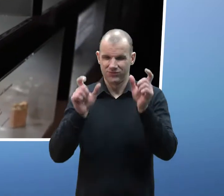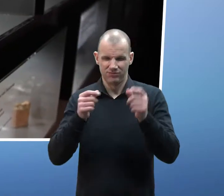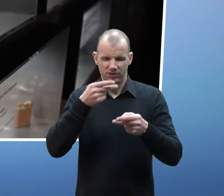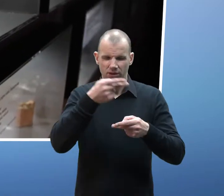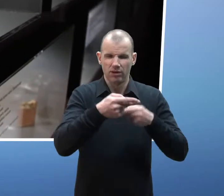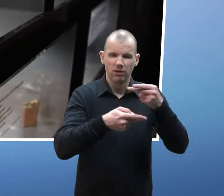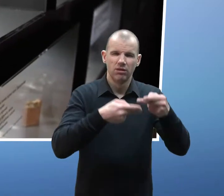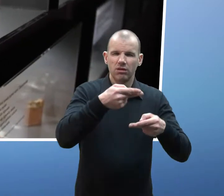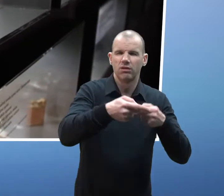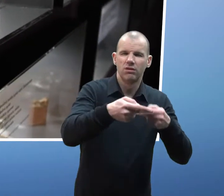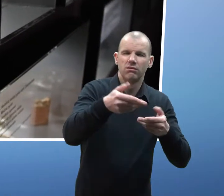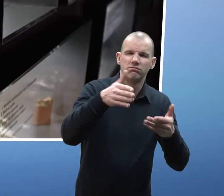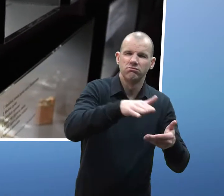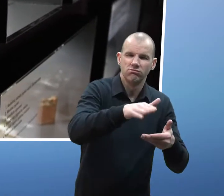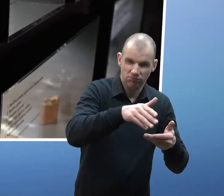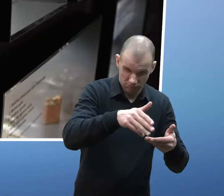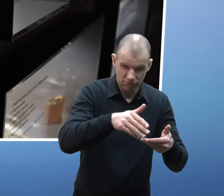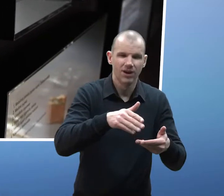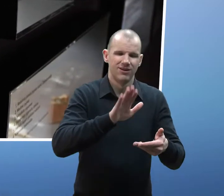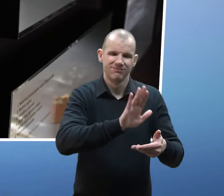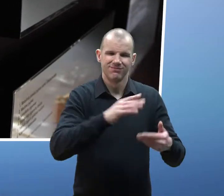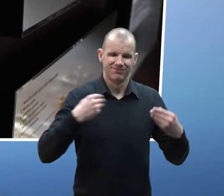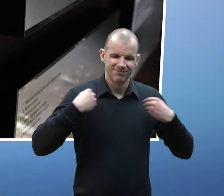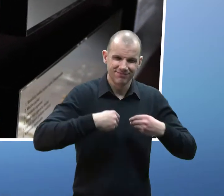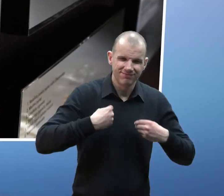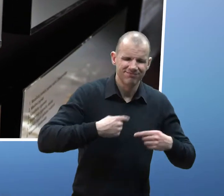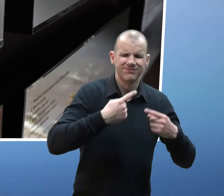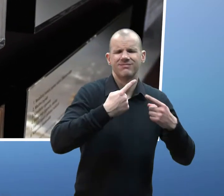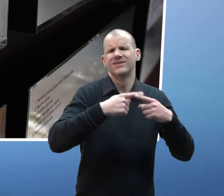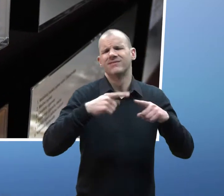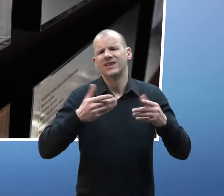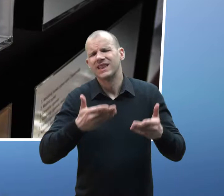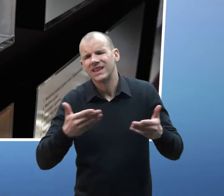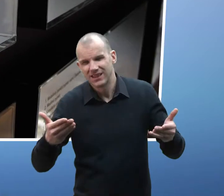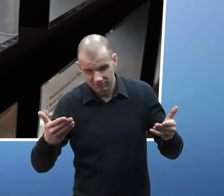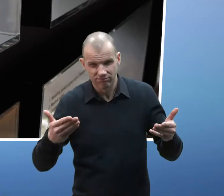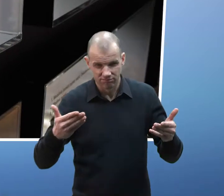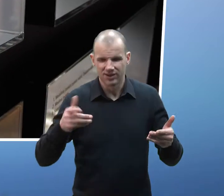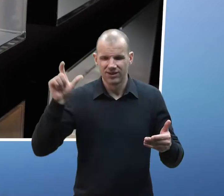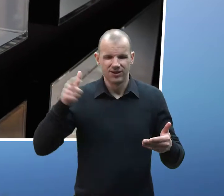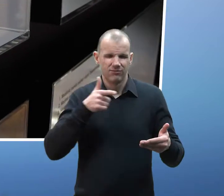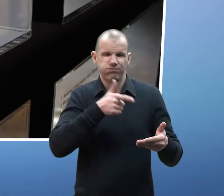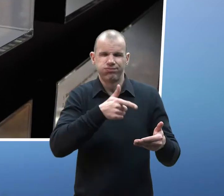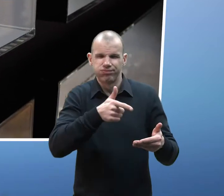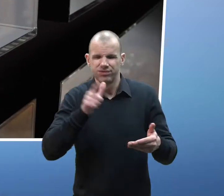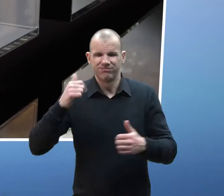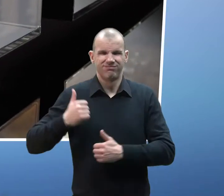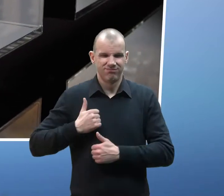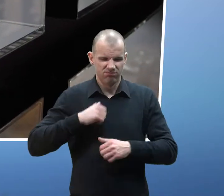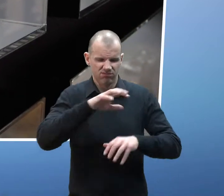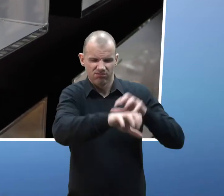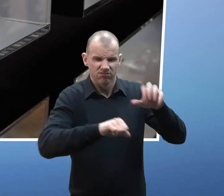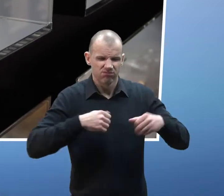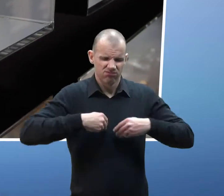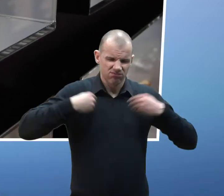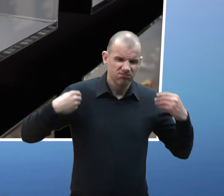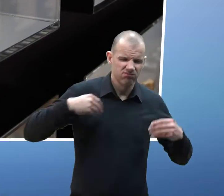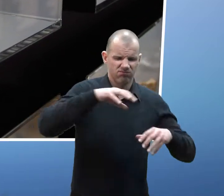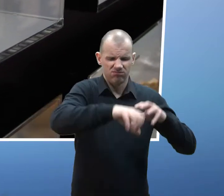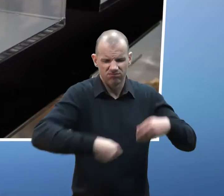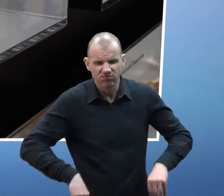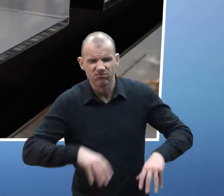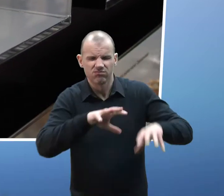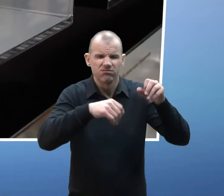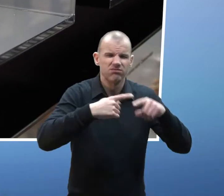the victims were left here and there or taken by the executioners or the guards. The executions were committed by